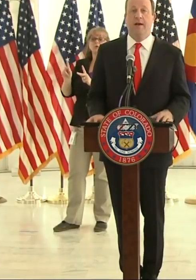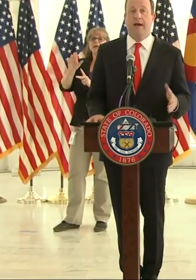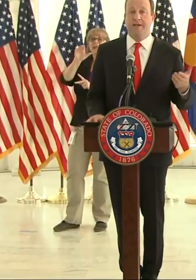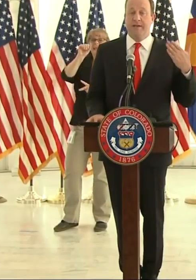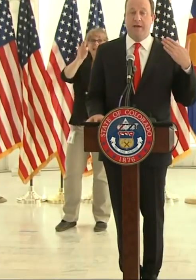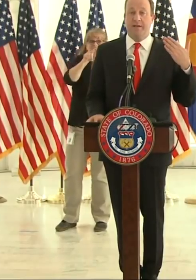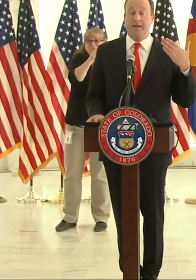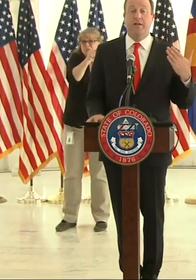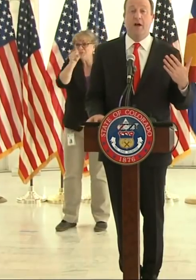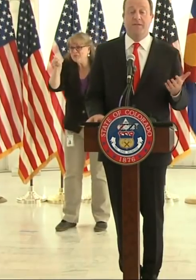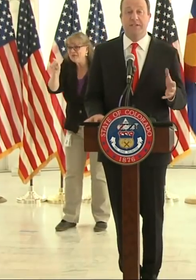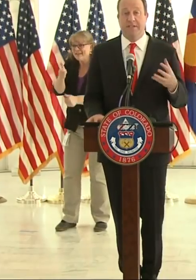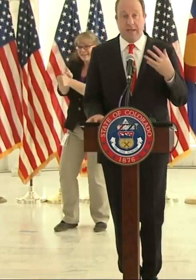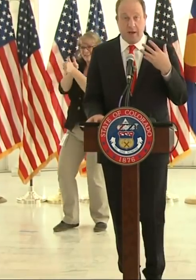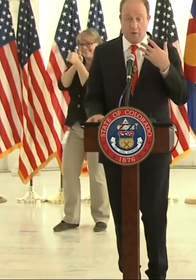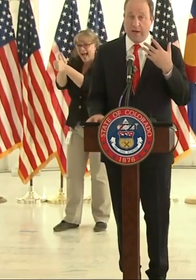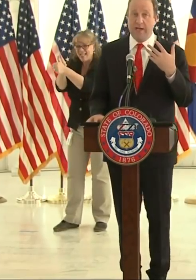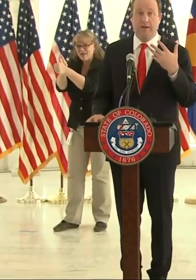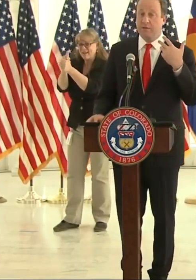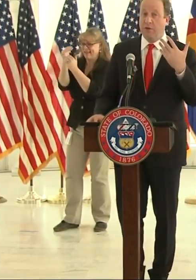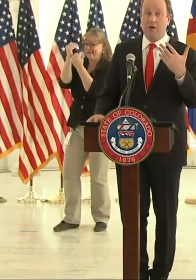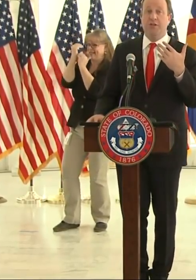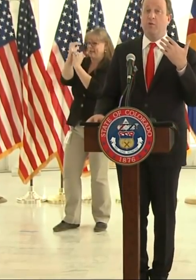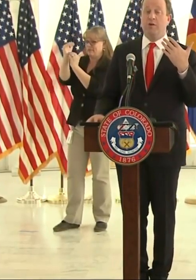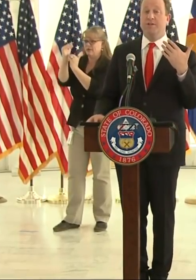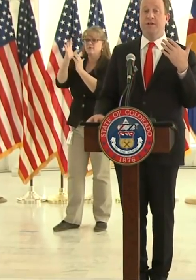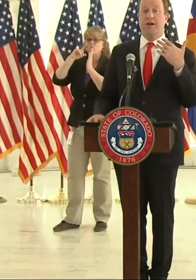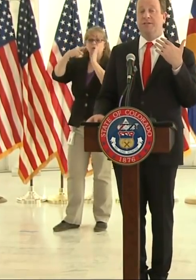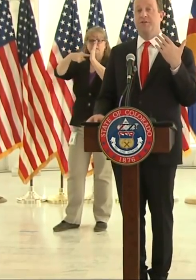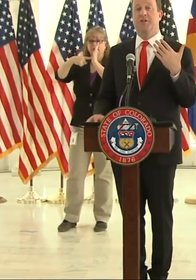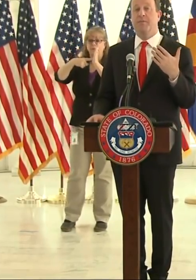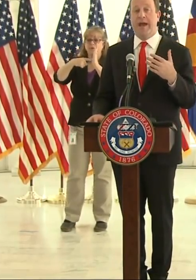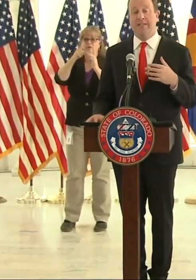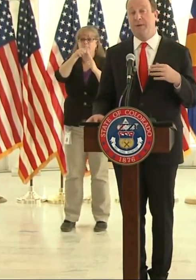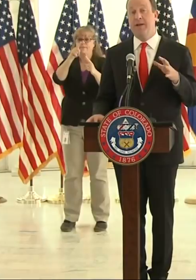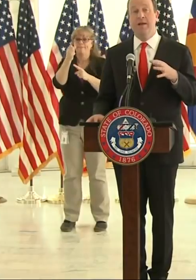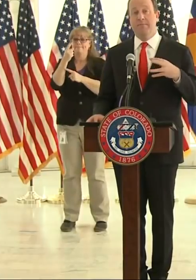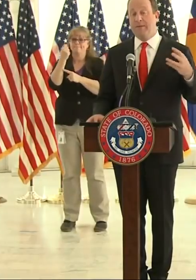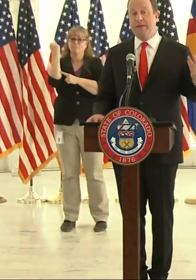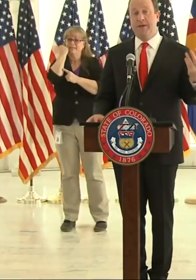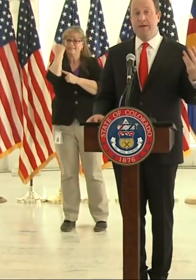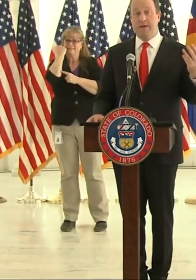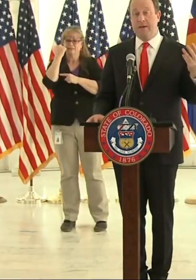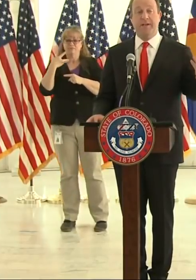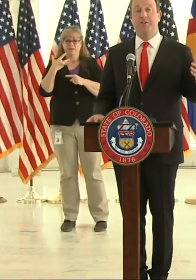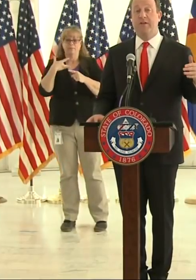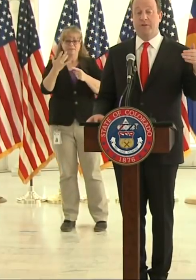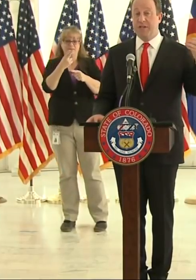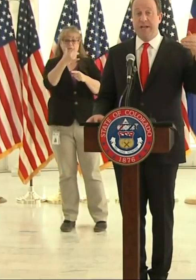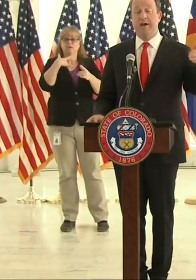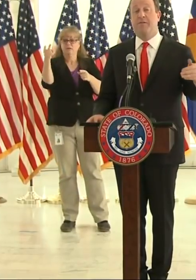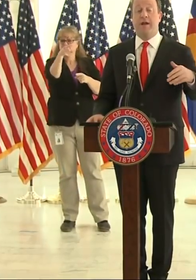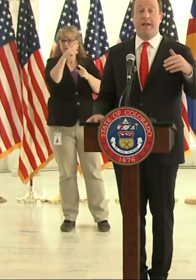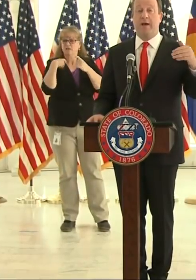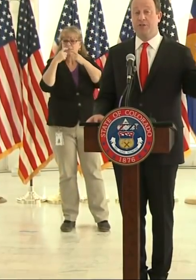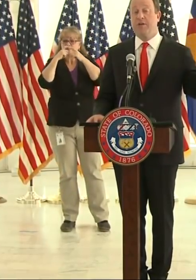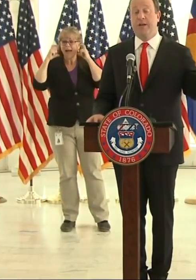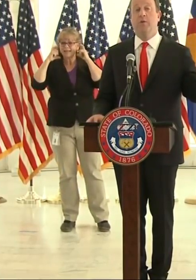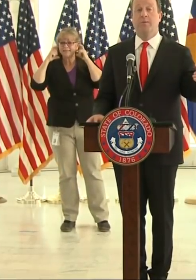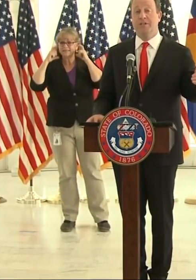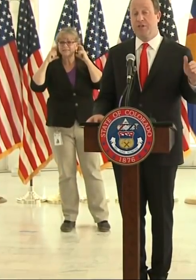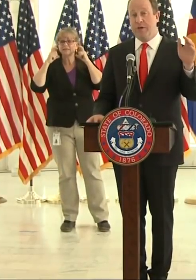So now in the dental offices, they already largely wore surgical masks, but maybe the administrative person didn't out front.